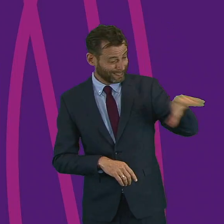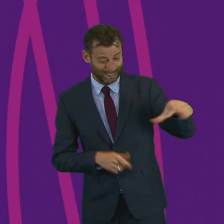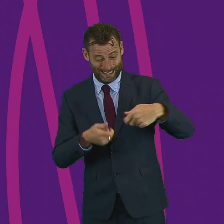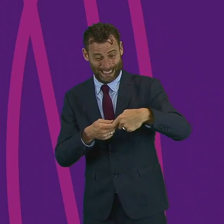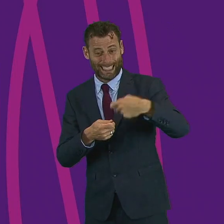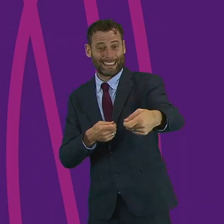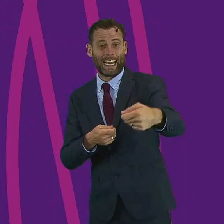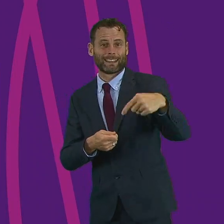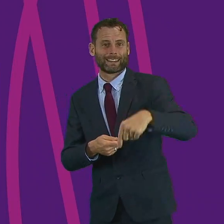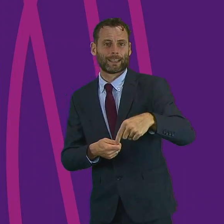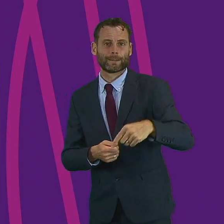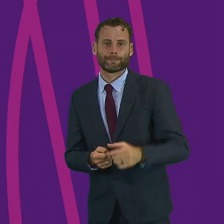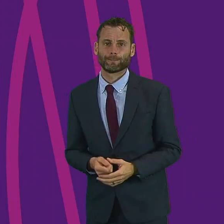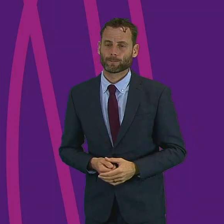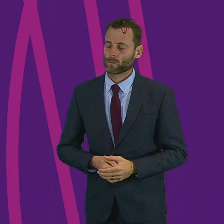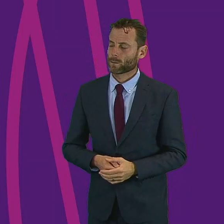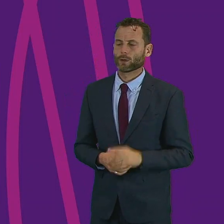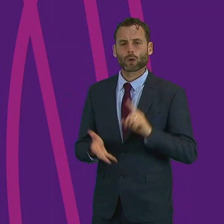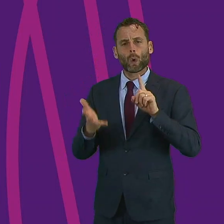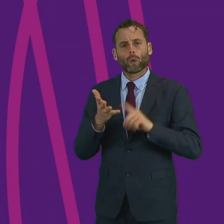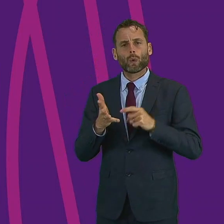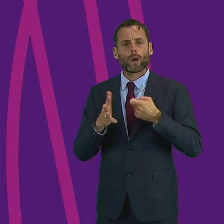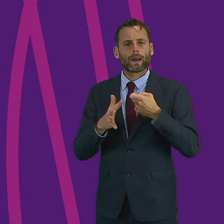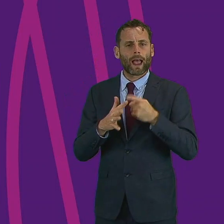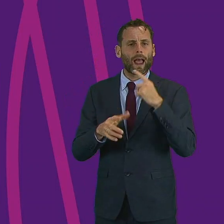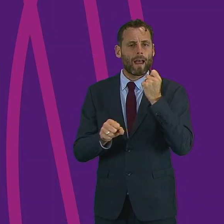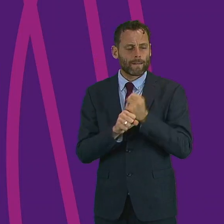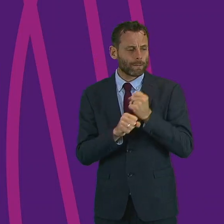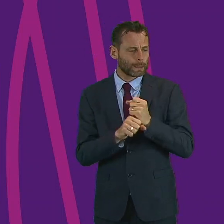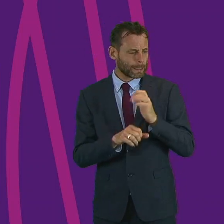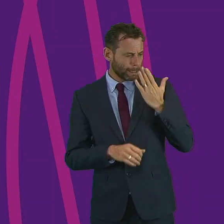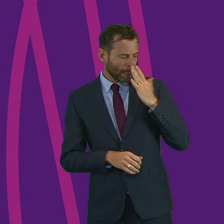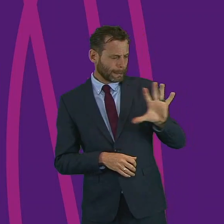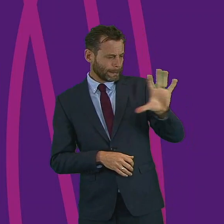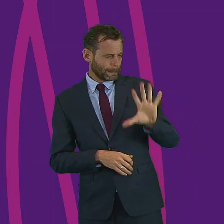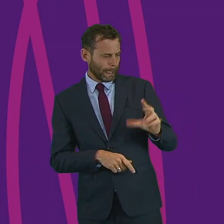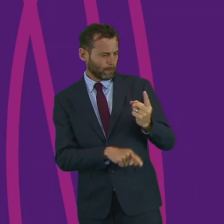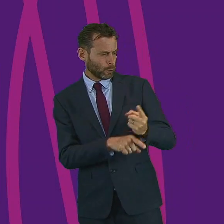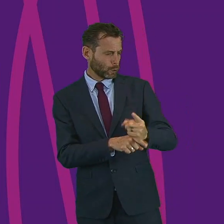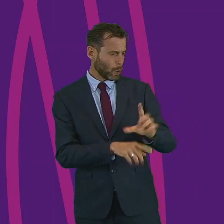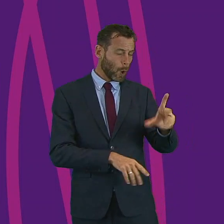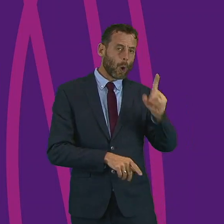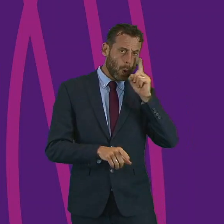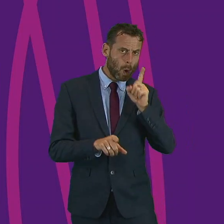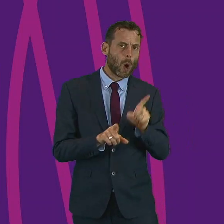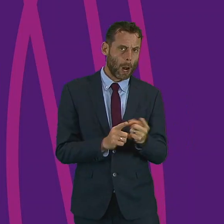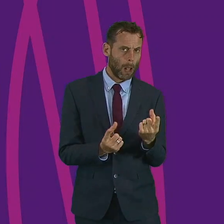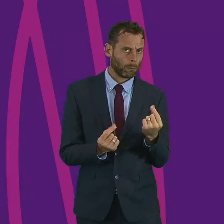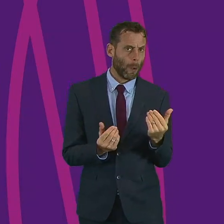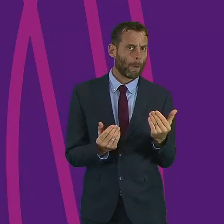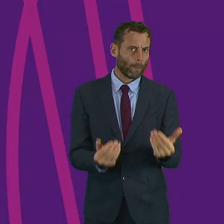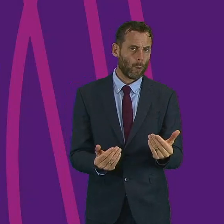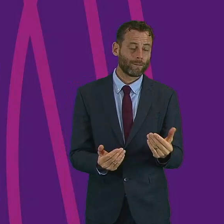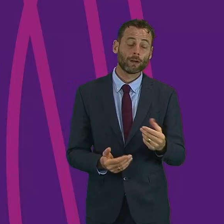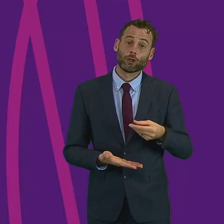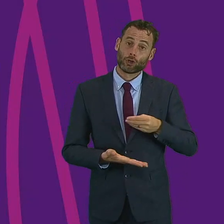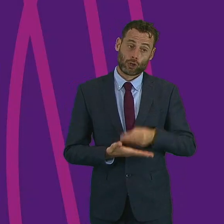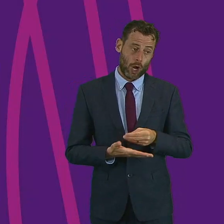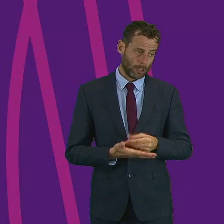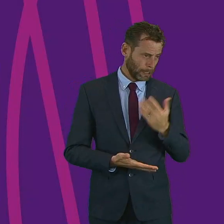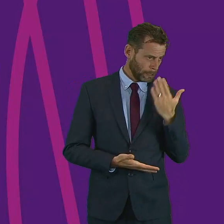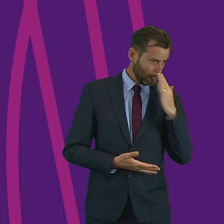outset of the expansion of early years education and childcare, we have made very clear that childminders are a crucial part of that. Through the pandemic,